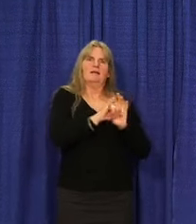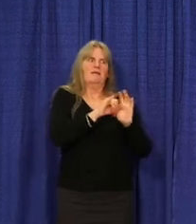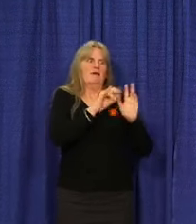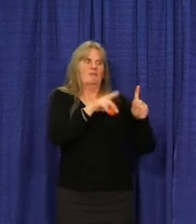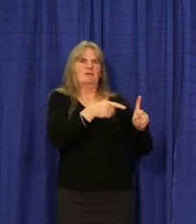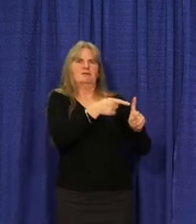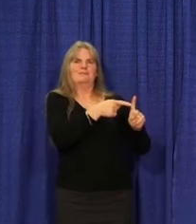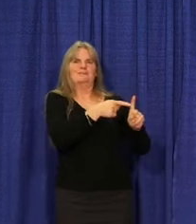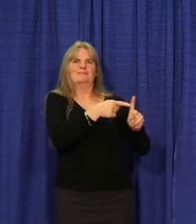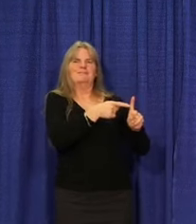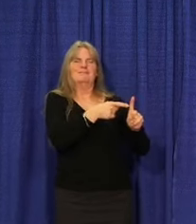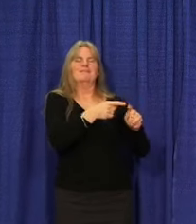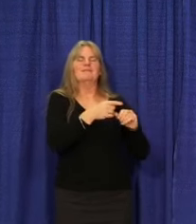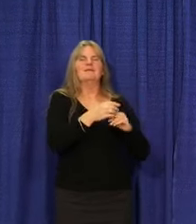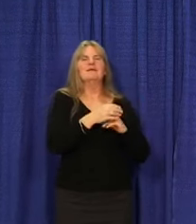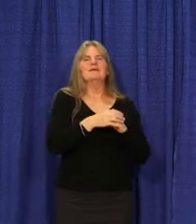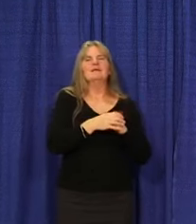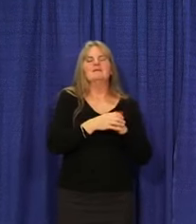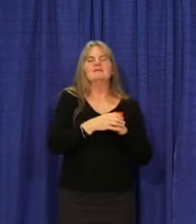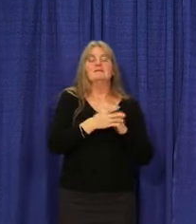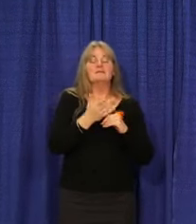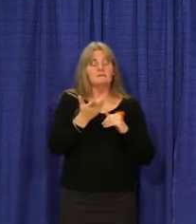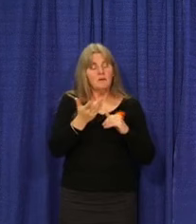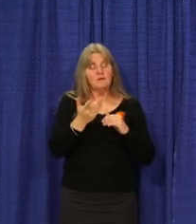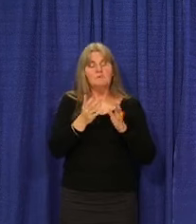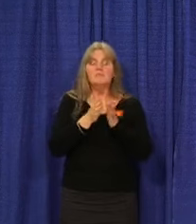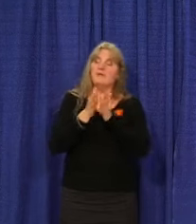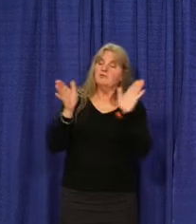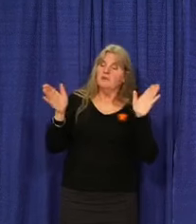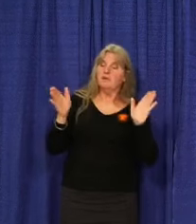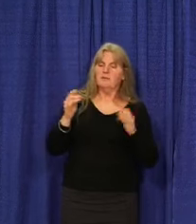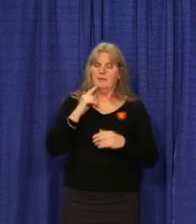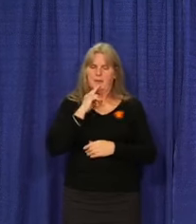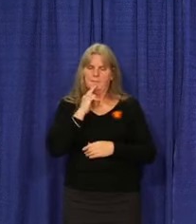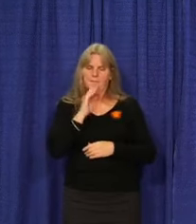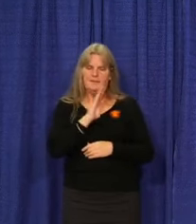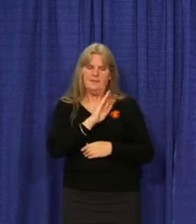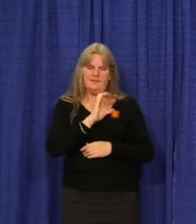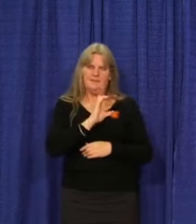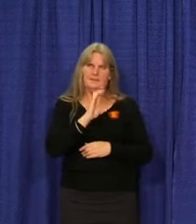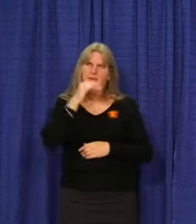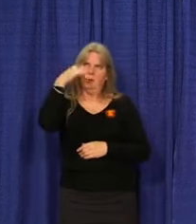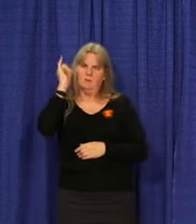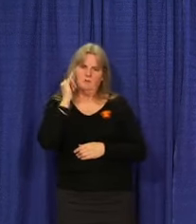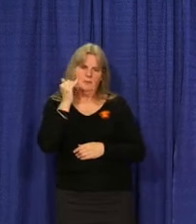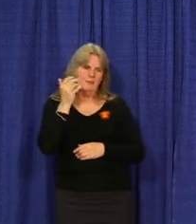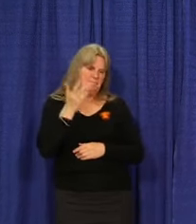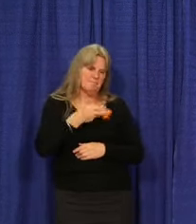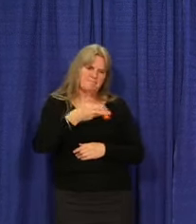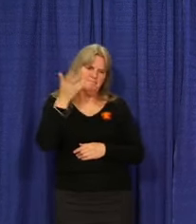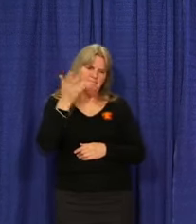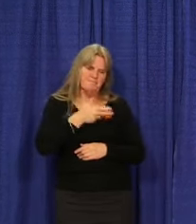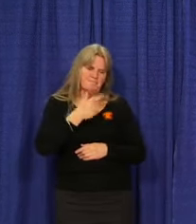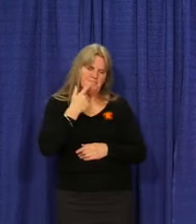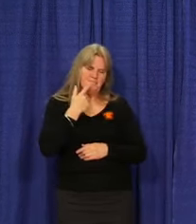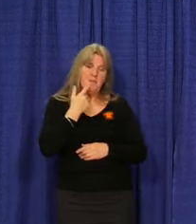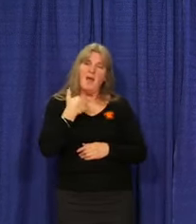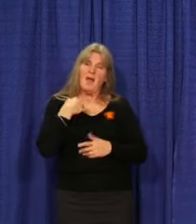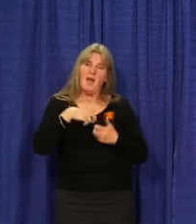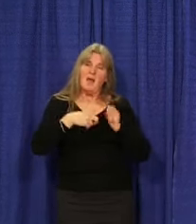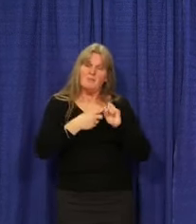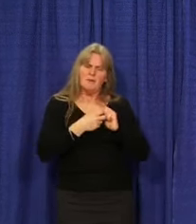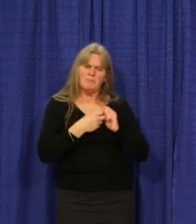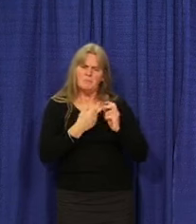again, if we talk about how well is our BC bubble working, for instance, what's the problem we're trying to address? And the issue might